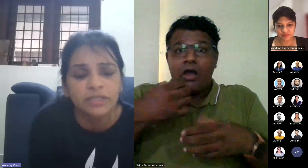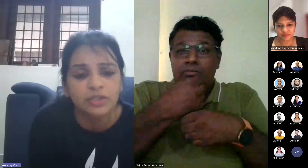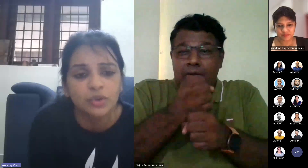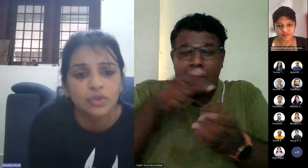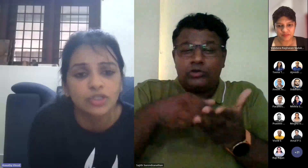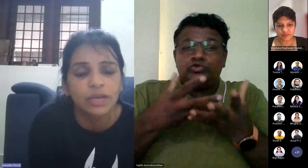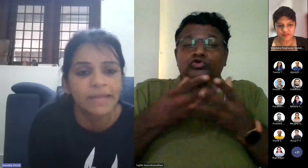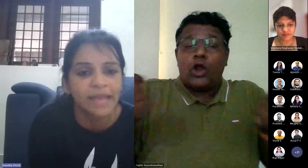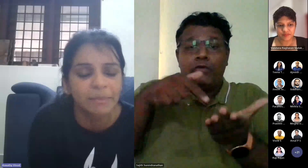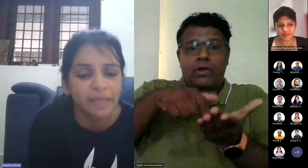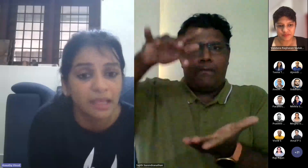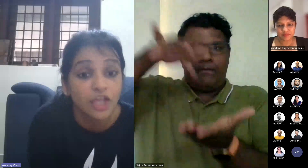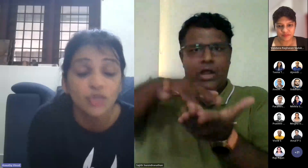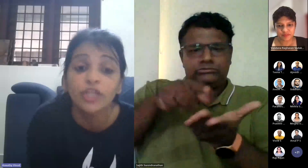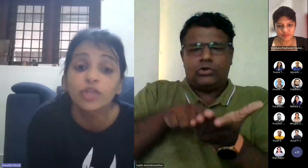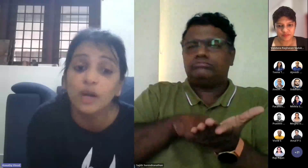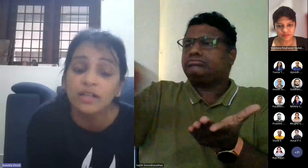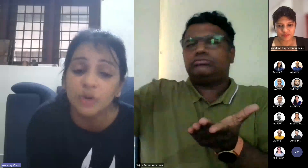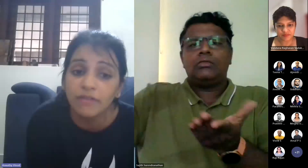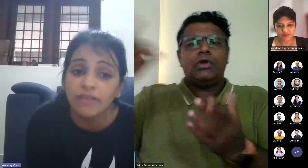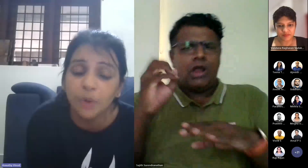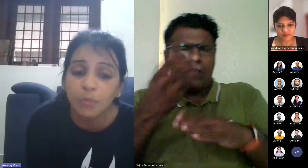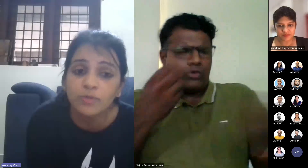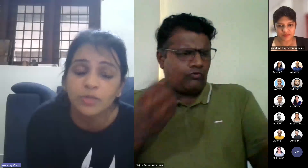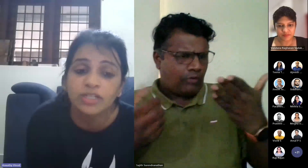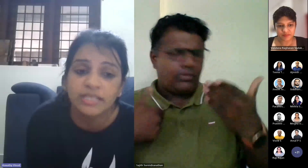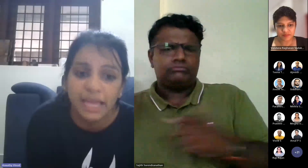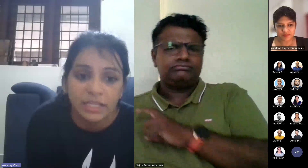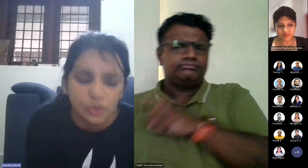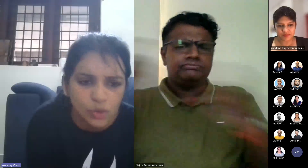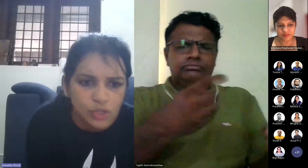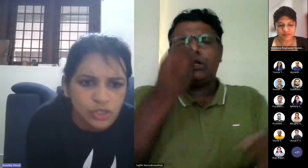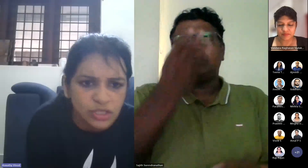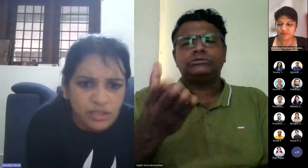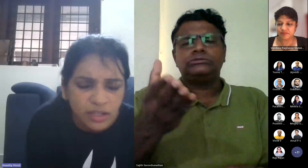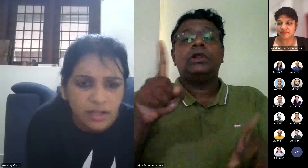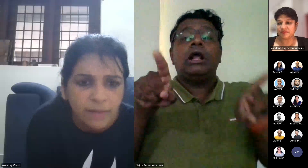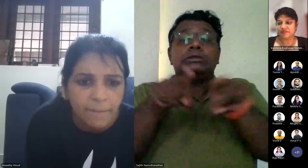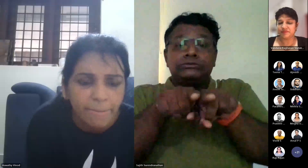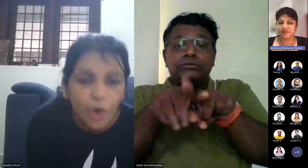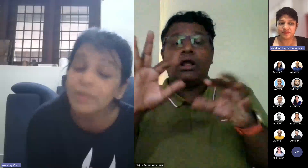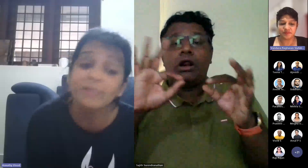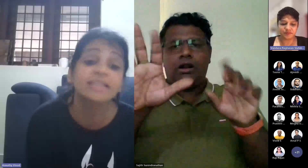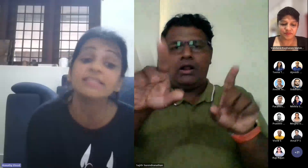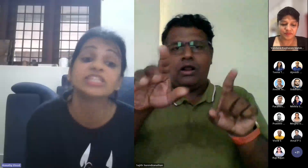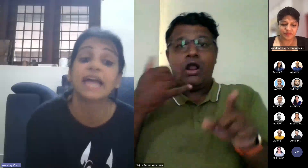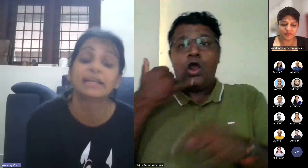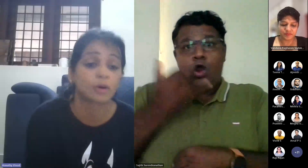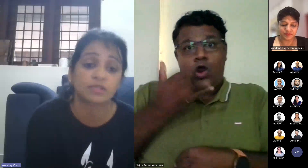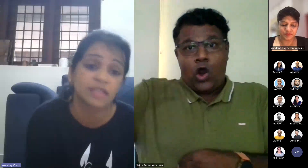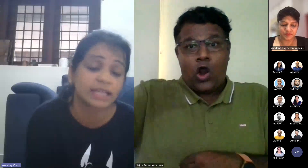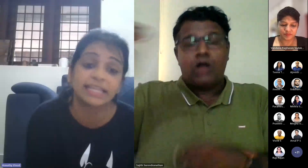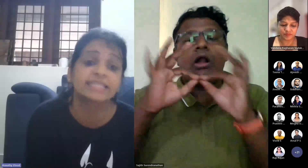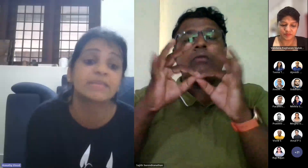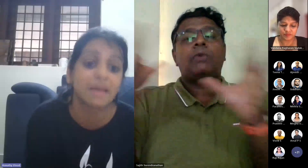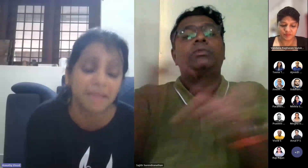important person, so who's going to come and help me? So when you are resolving problems, when you're designing solutions, or maybe there is a chat